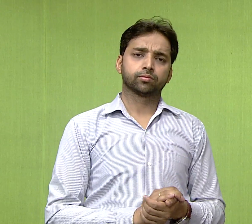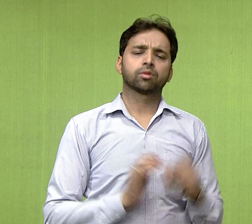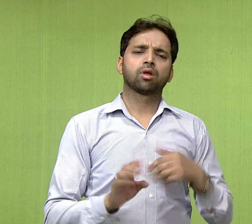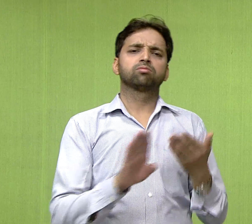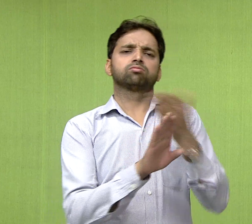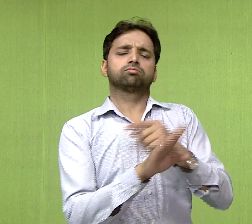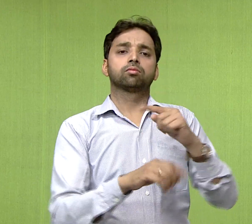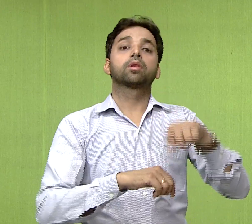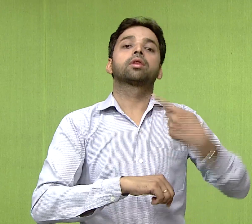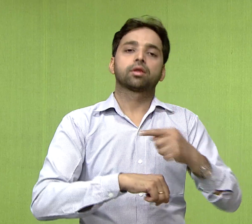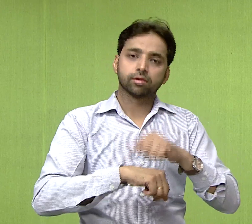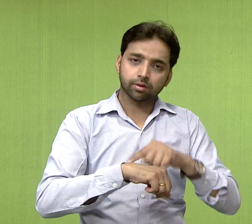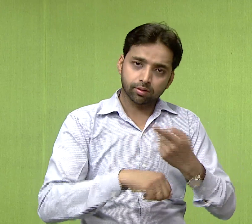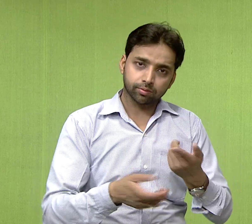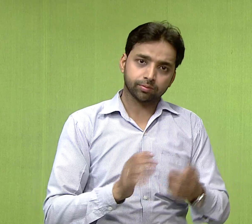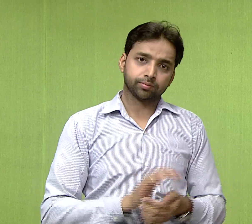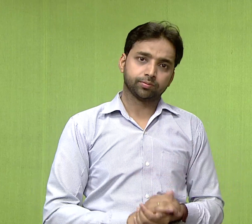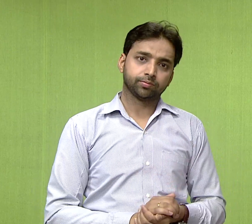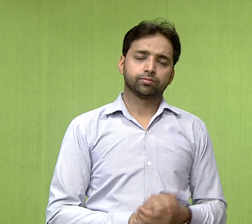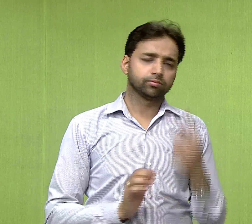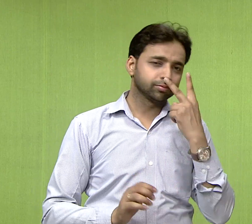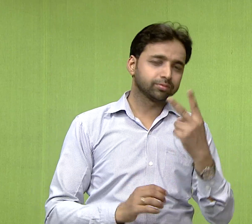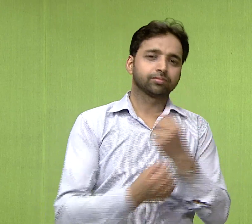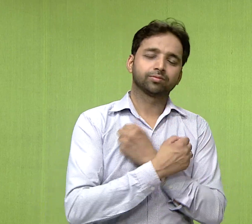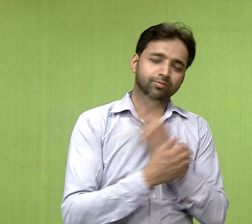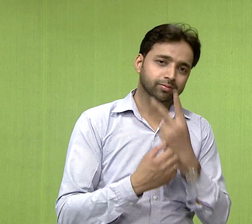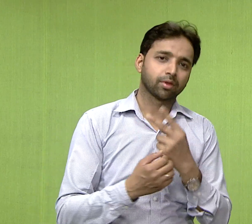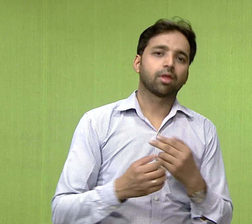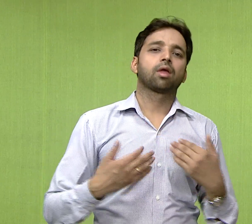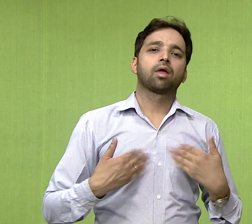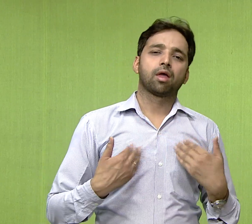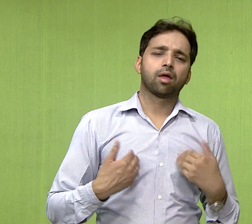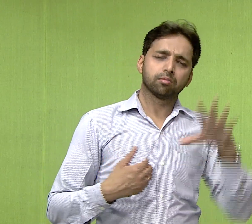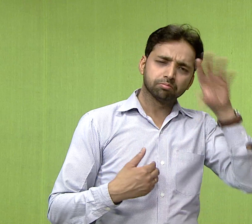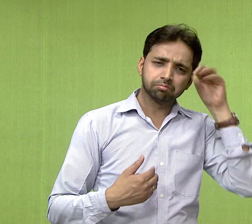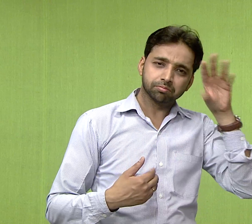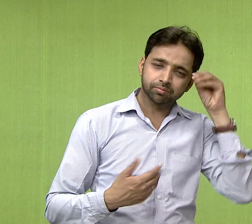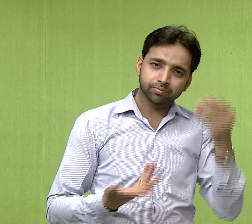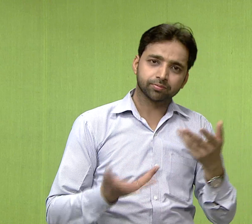Until next time, take care and happy learning.